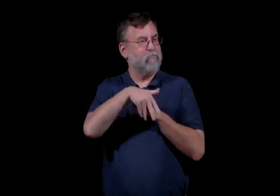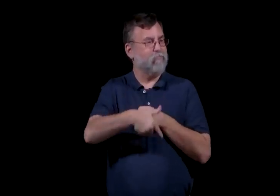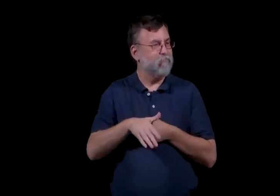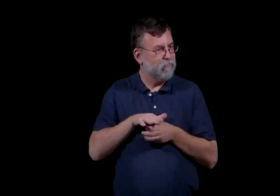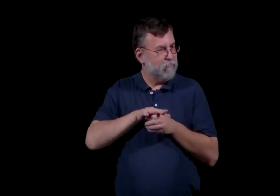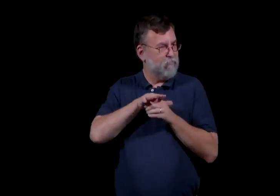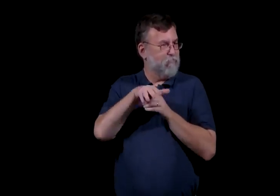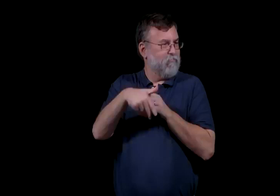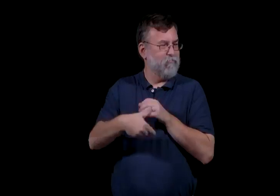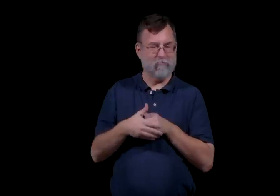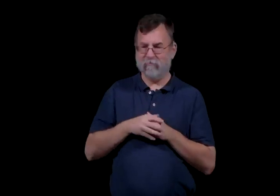over.